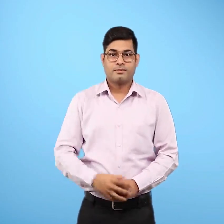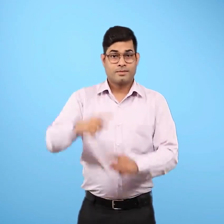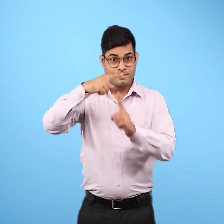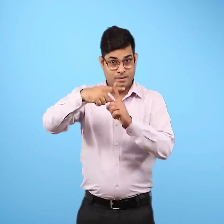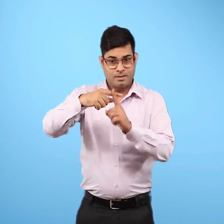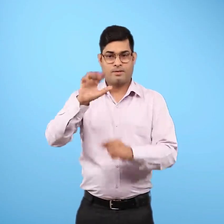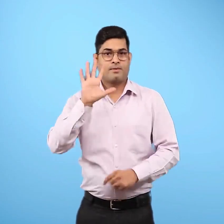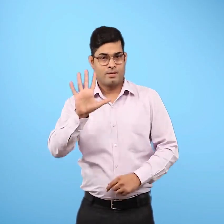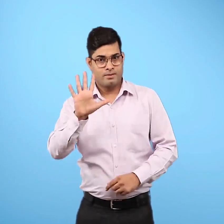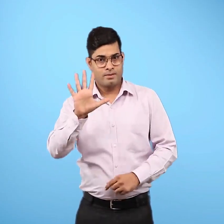plus 5